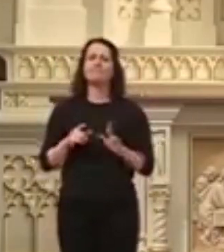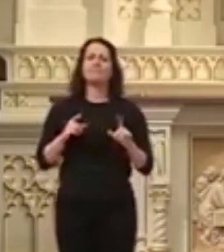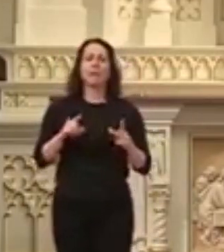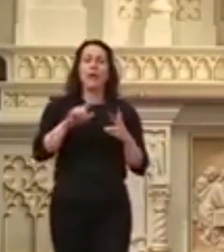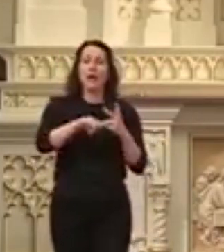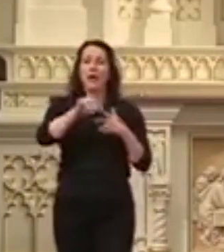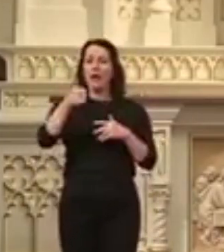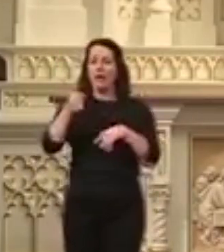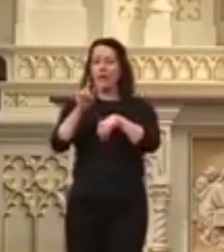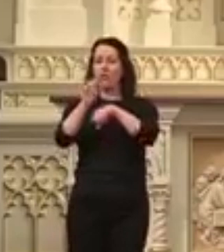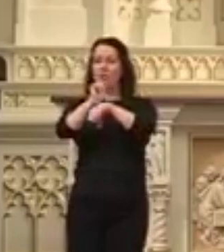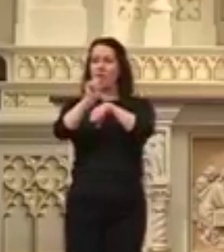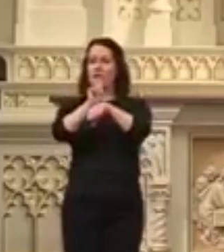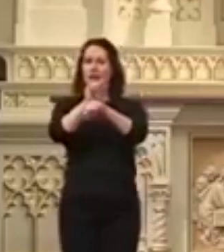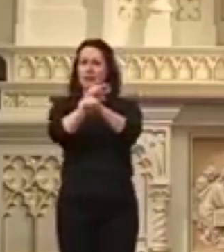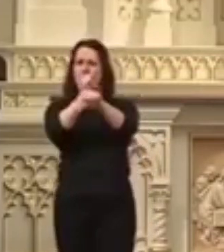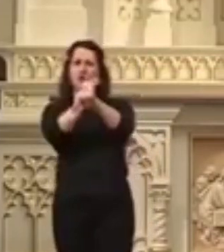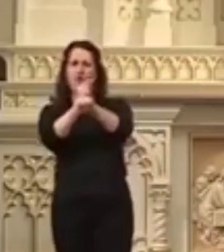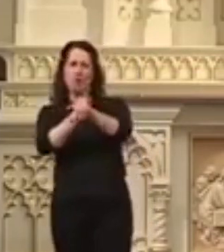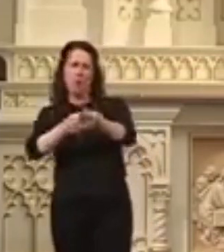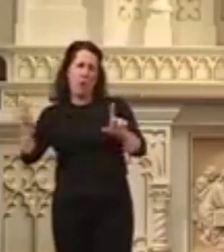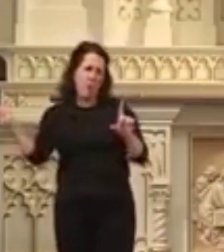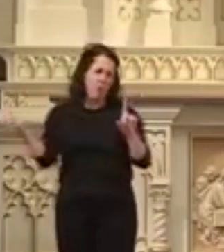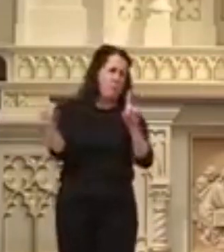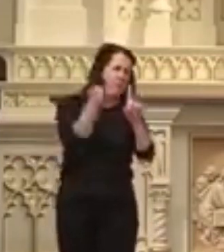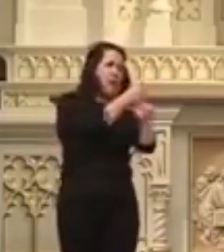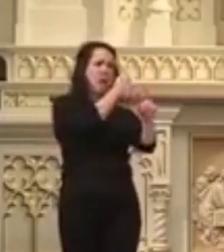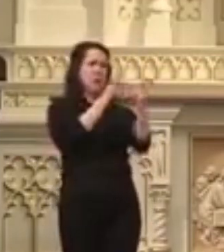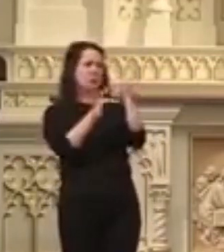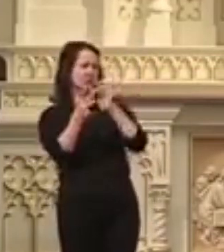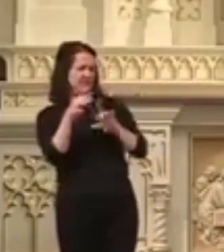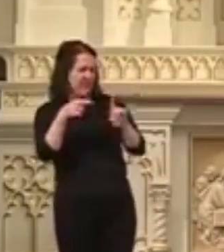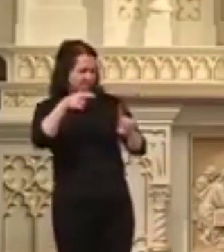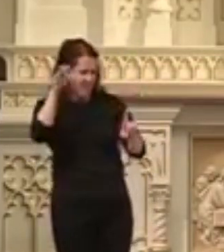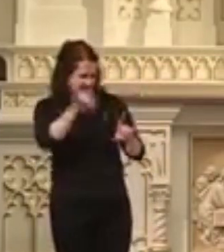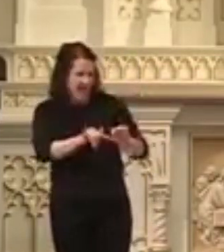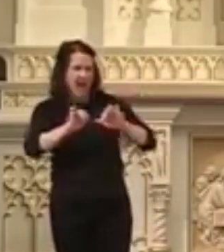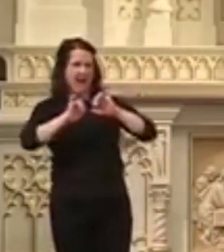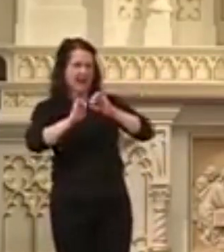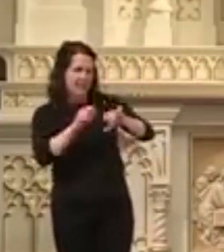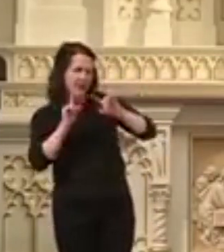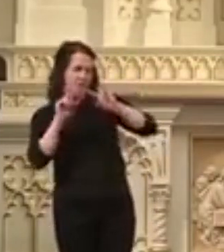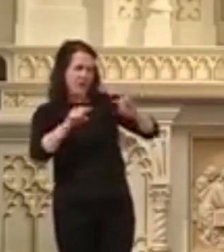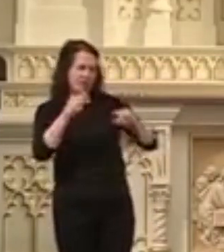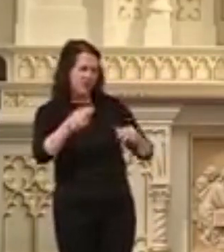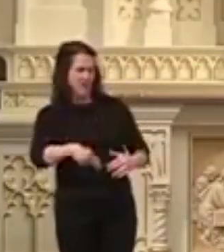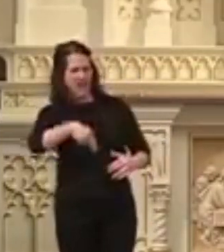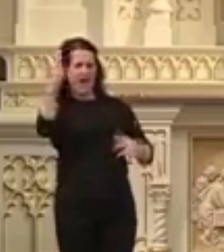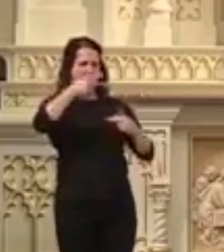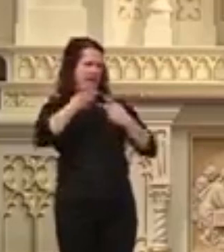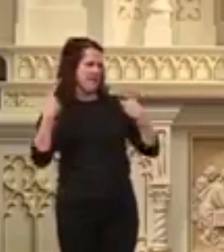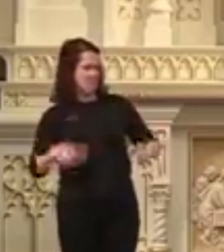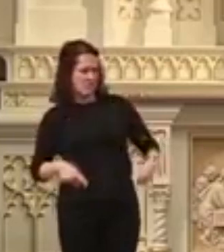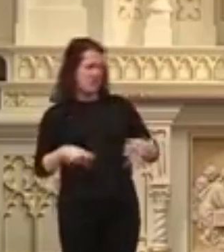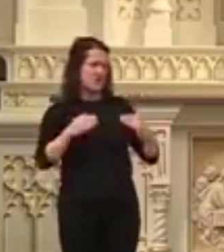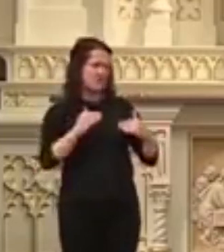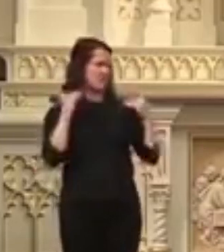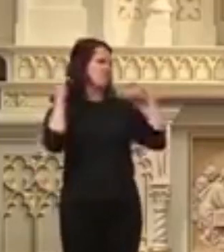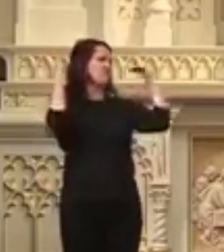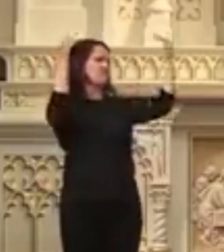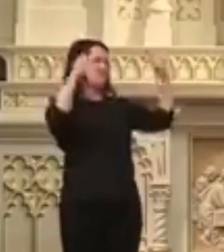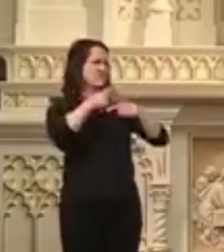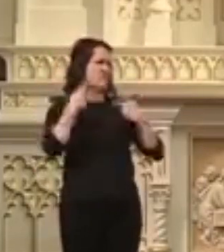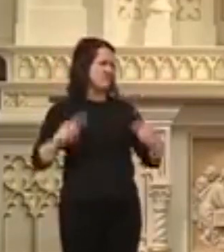temple guards standing there struck Jesus and said, is this the way you answer the high priest? Jesus answered